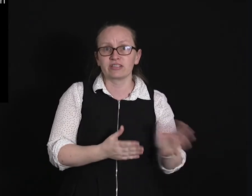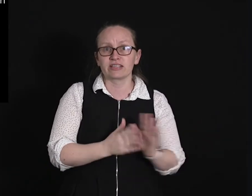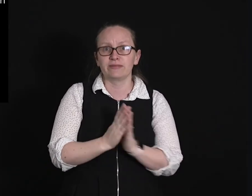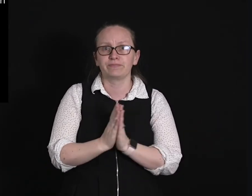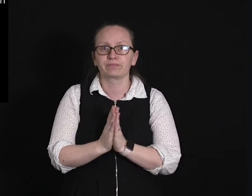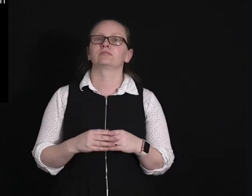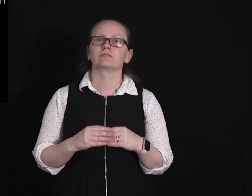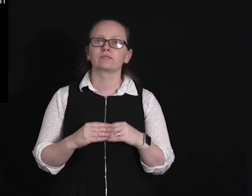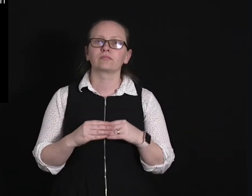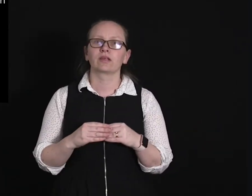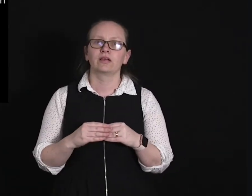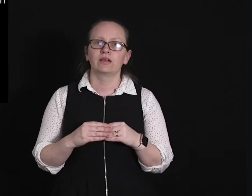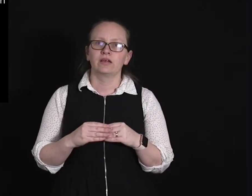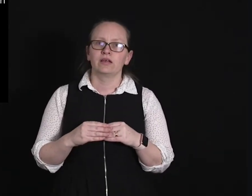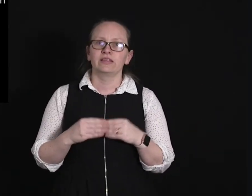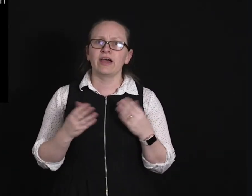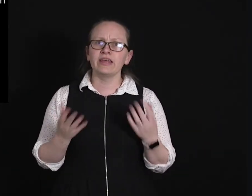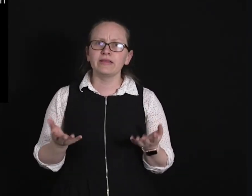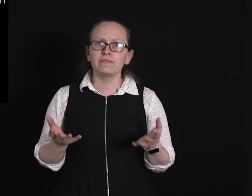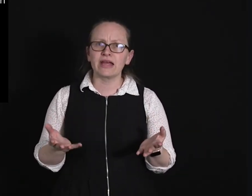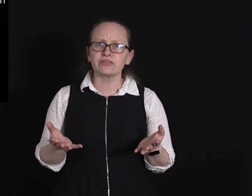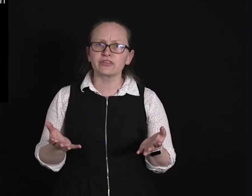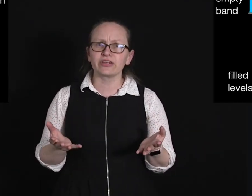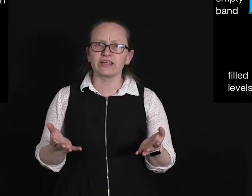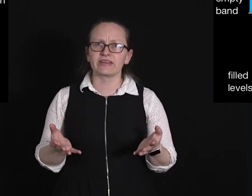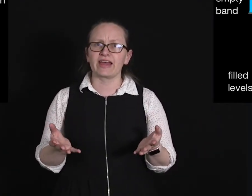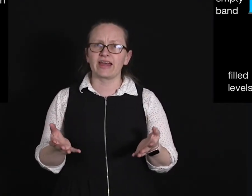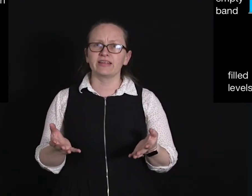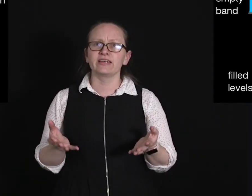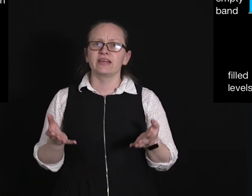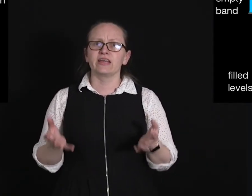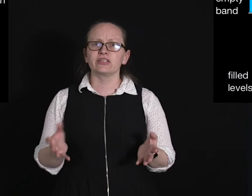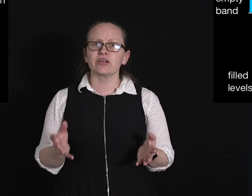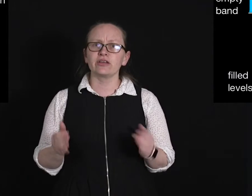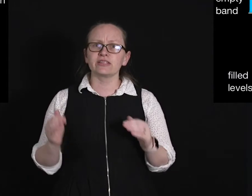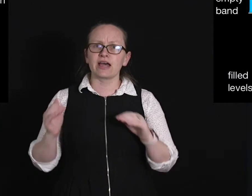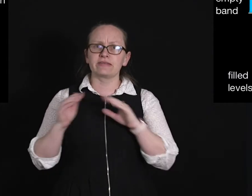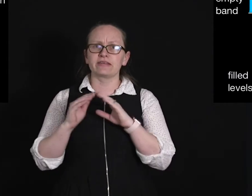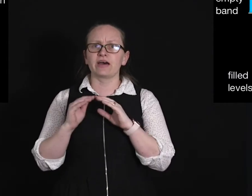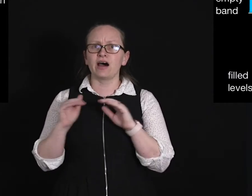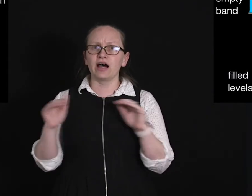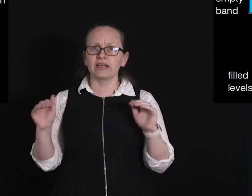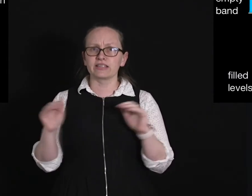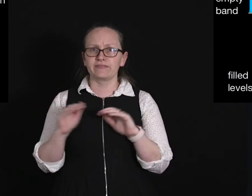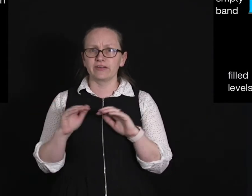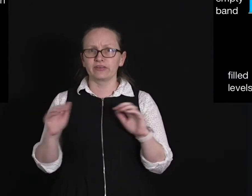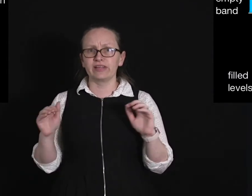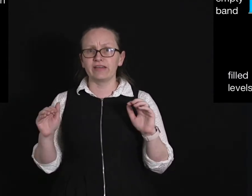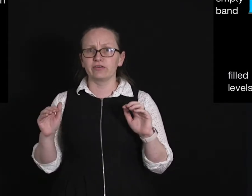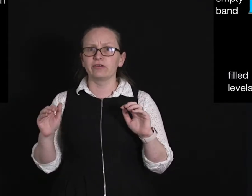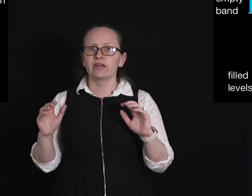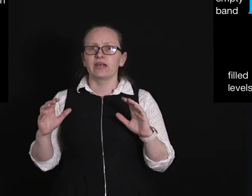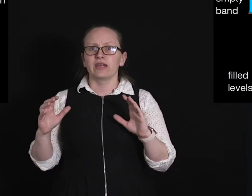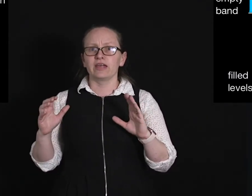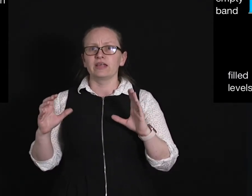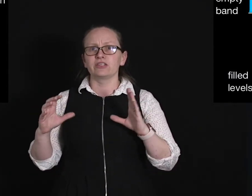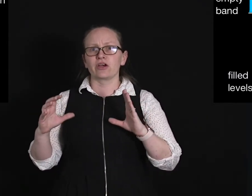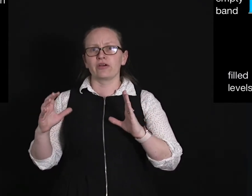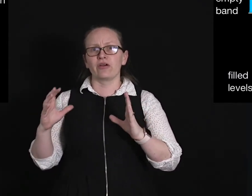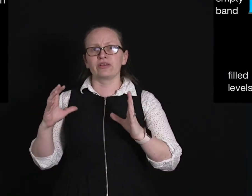electricity. Now, in metals, on the other hand, it turns out that the highest filled level is only